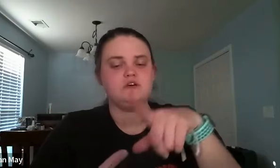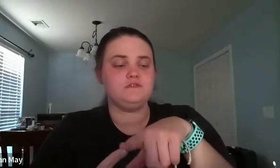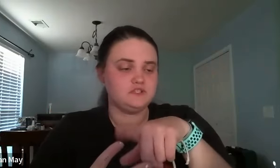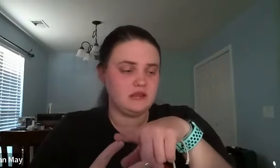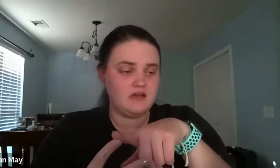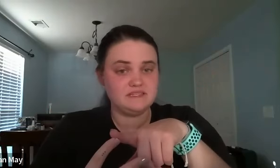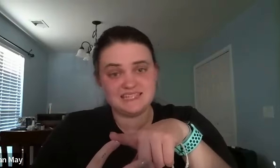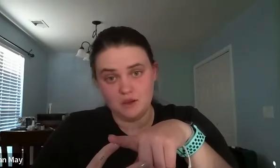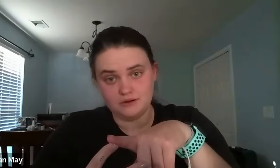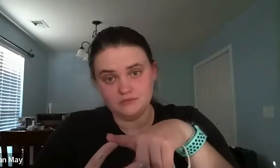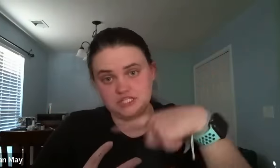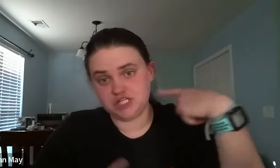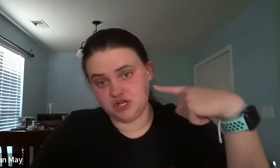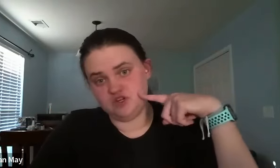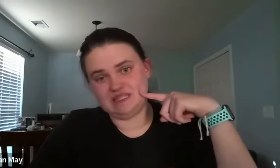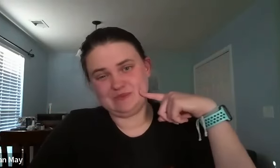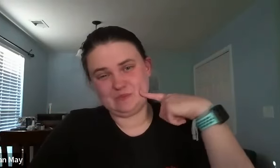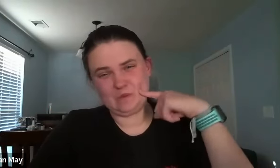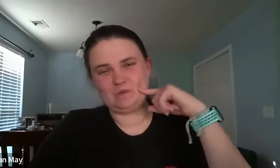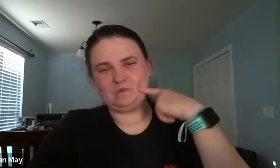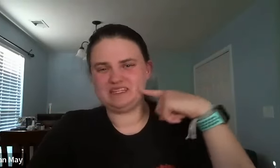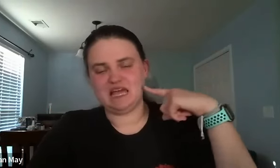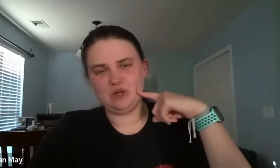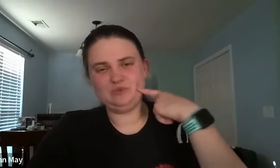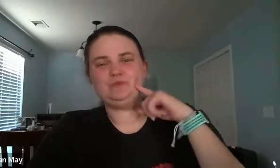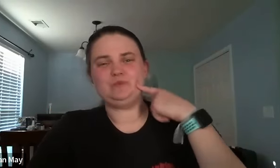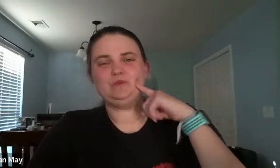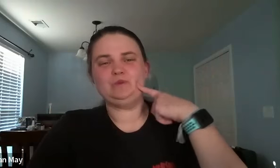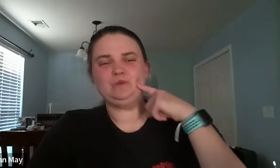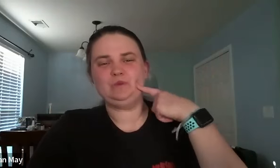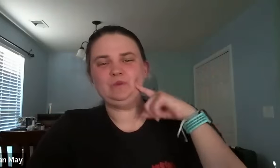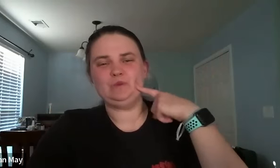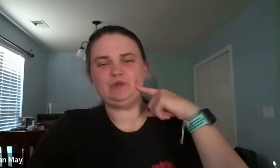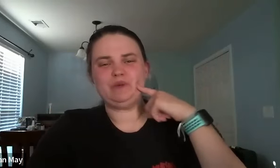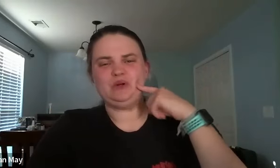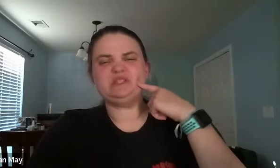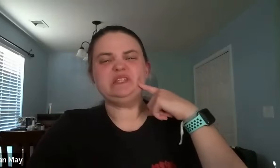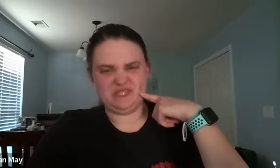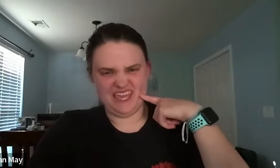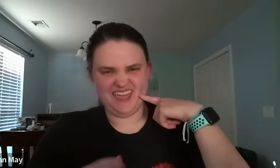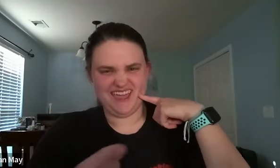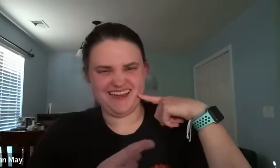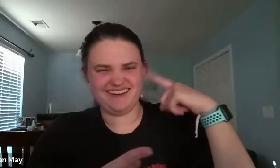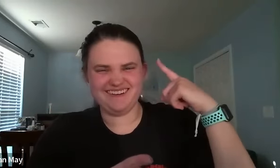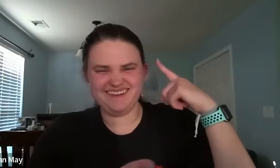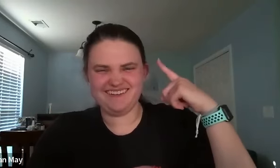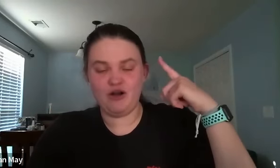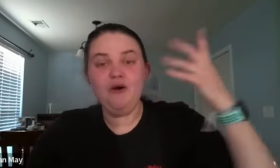the first one I have is sour, which I showed you. It's sour. That person lips, yeah.